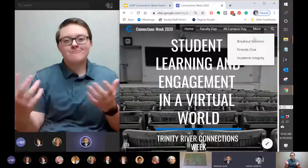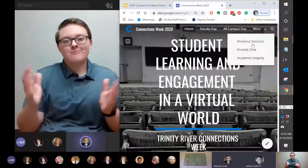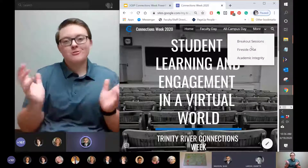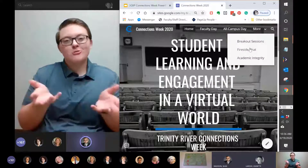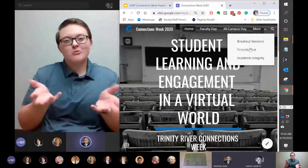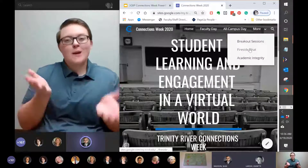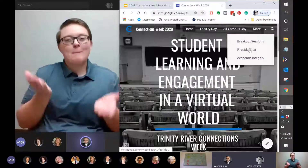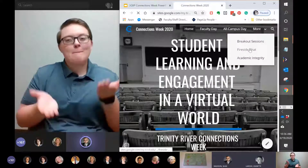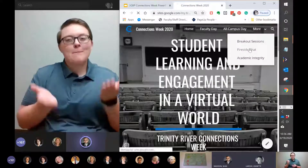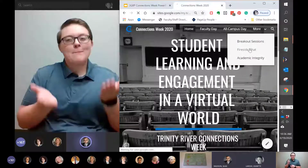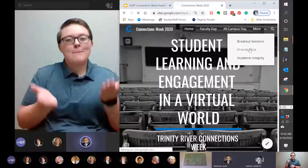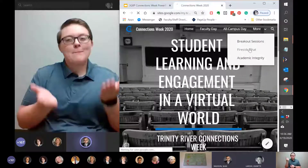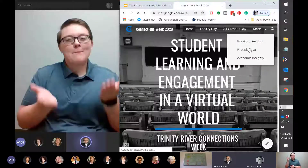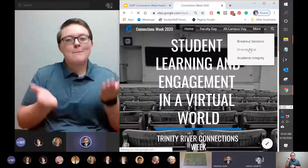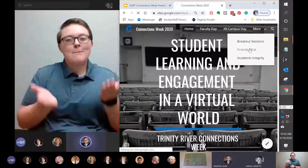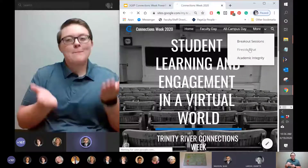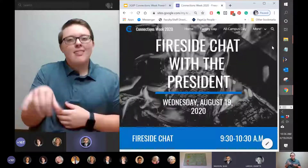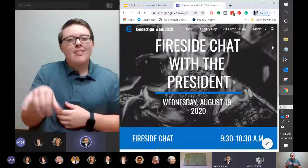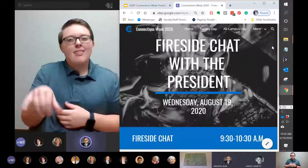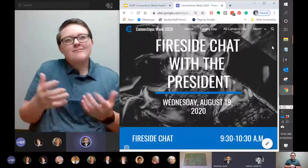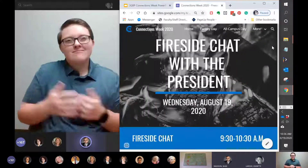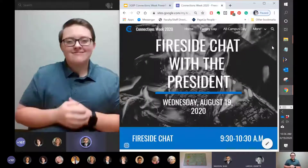or something along those lines.